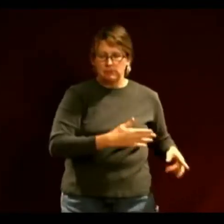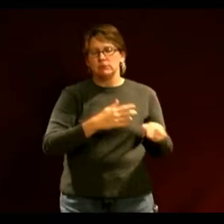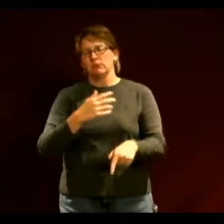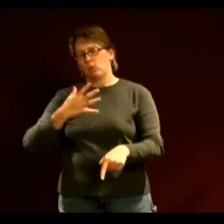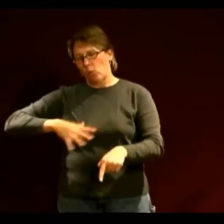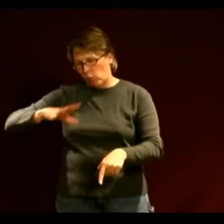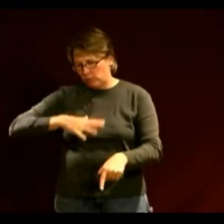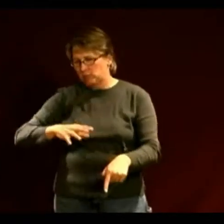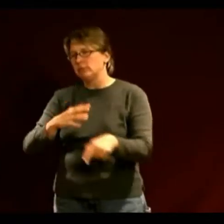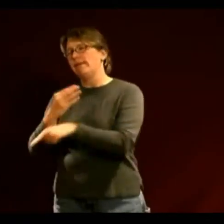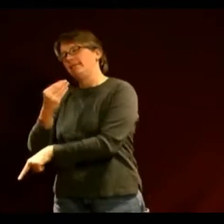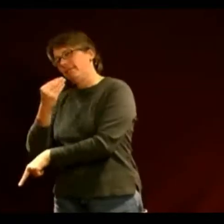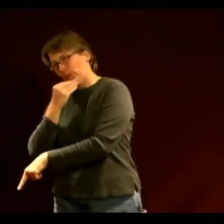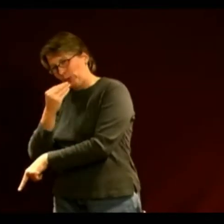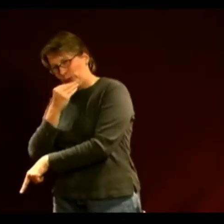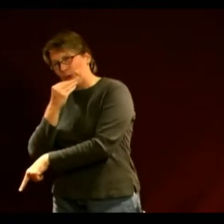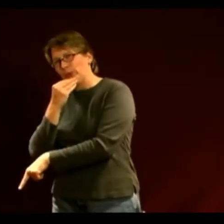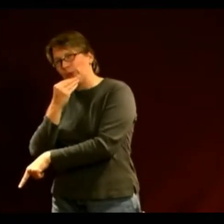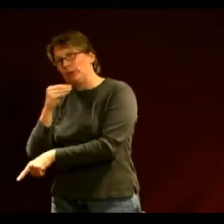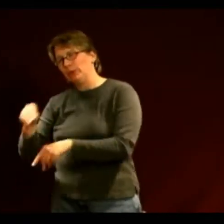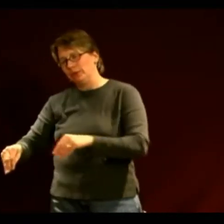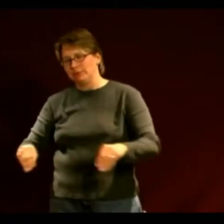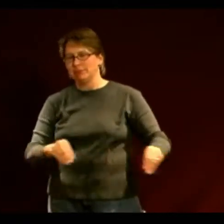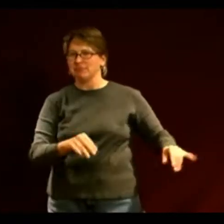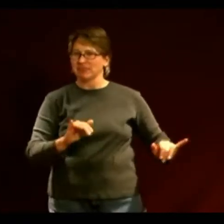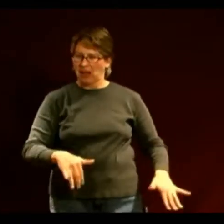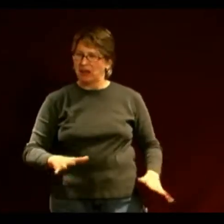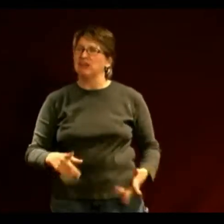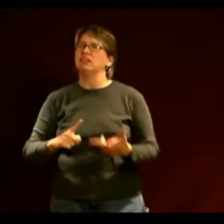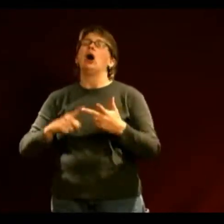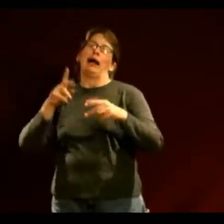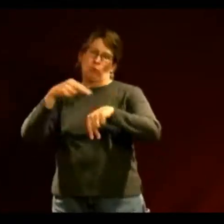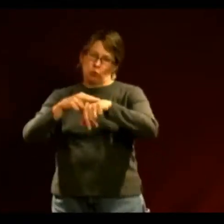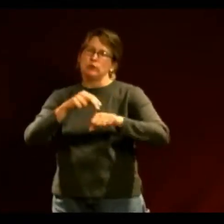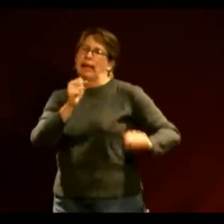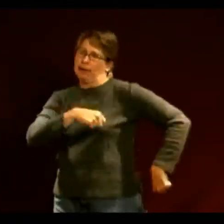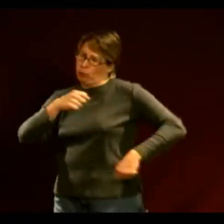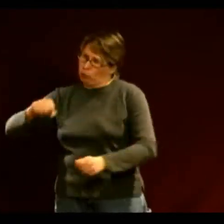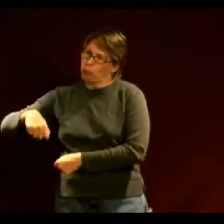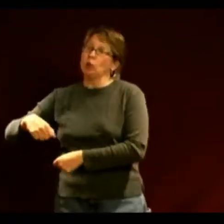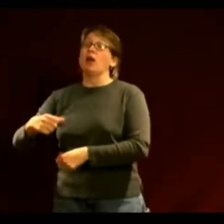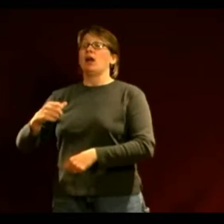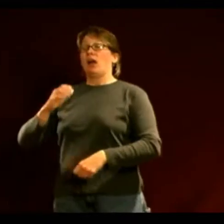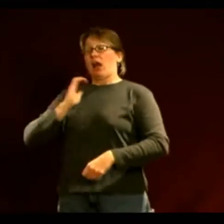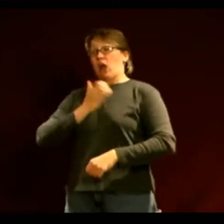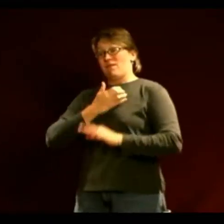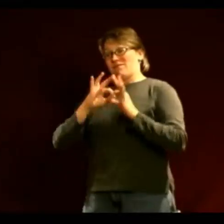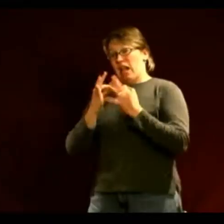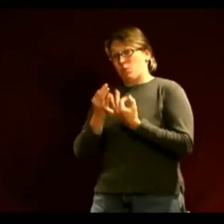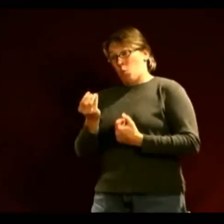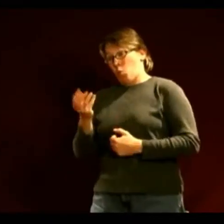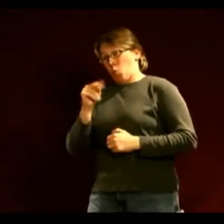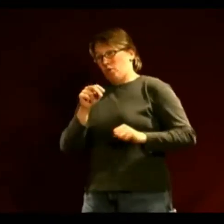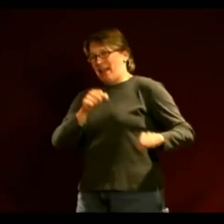because the BWCA prohibits glass containers. It makes it easier just to take the Tang with us